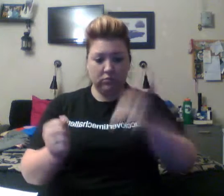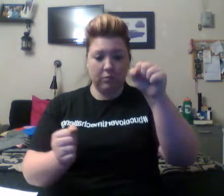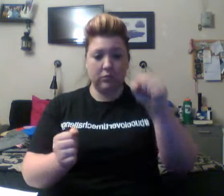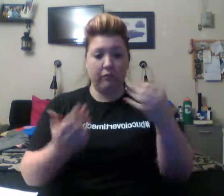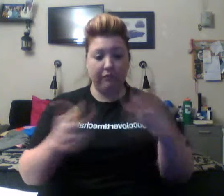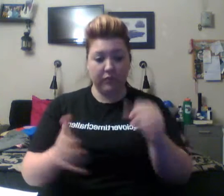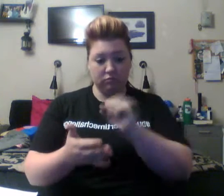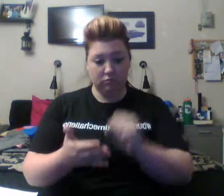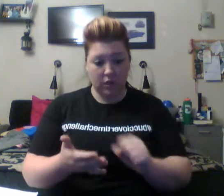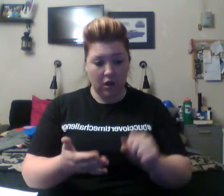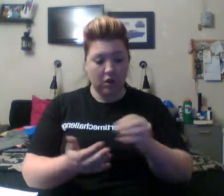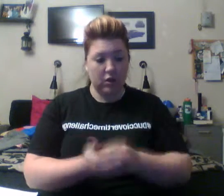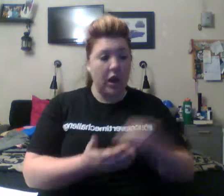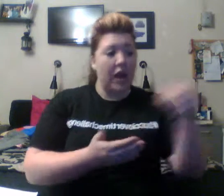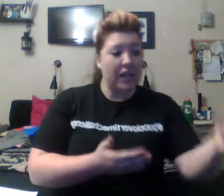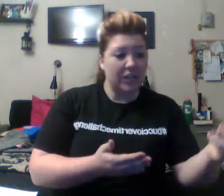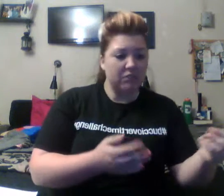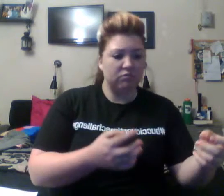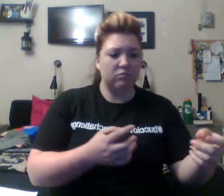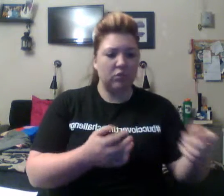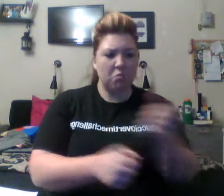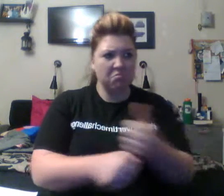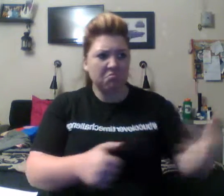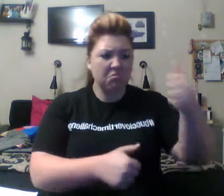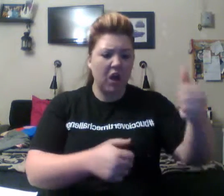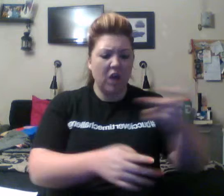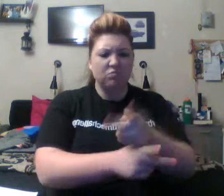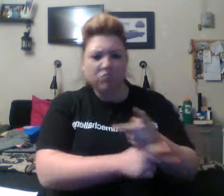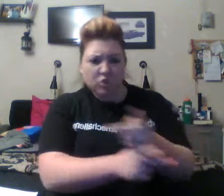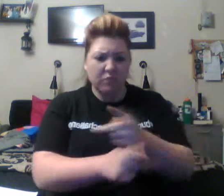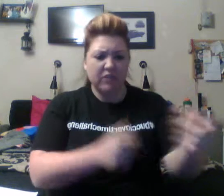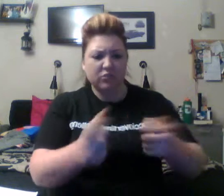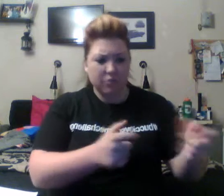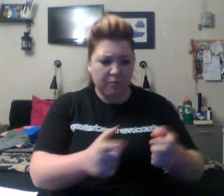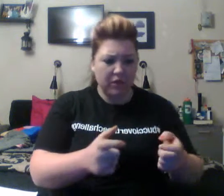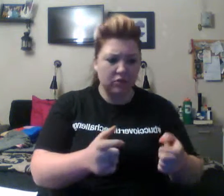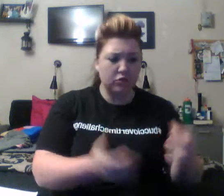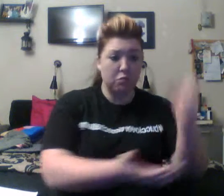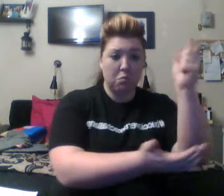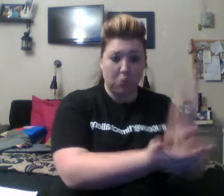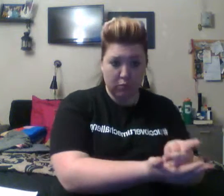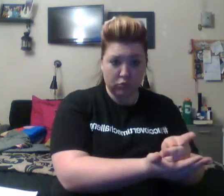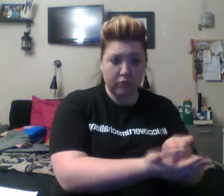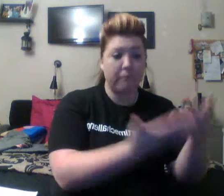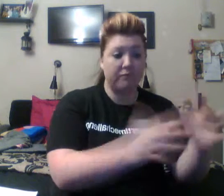authority to do so, typically the supervisor of whatever corporation or business or unit that we're talking about. After that, then,